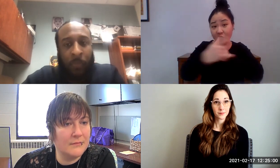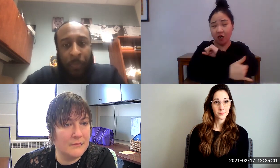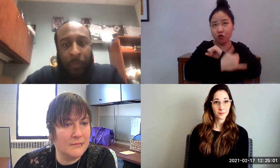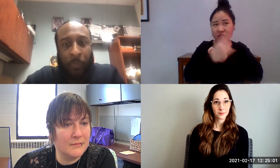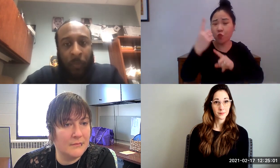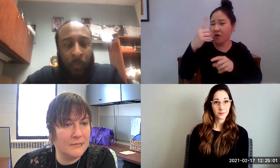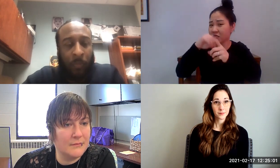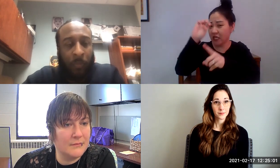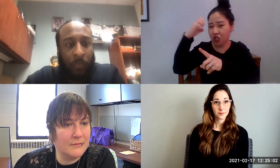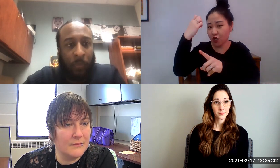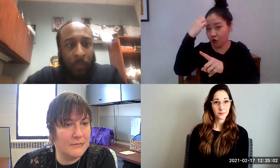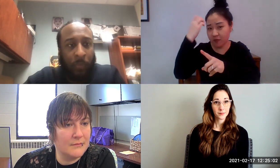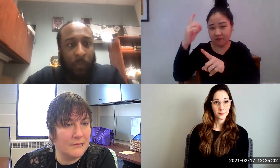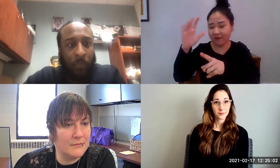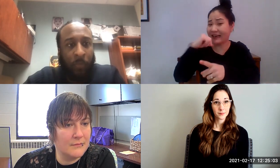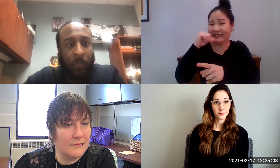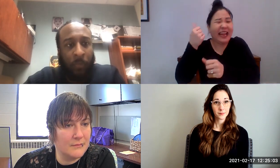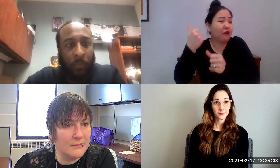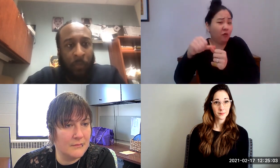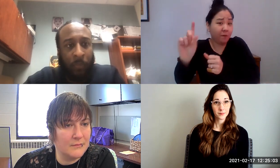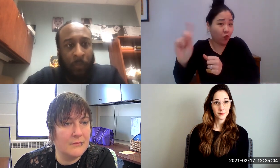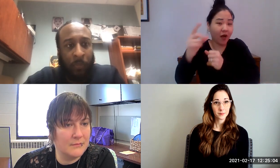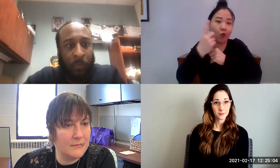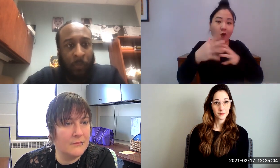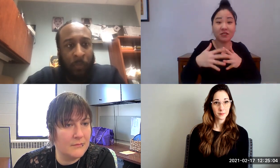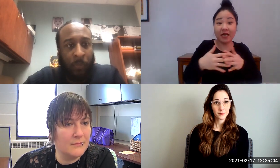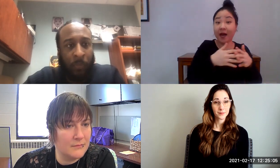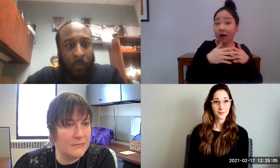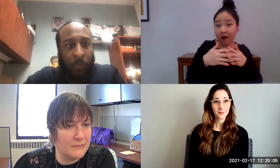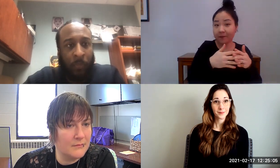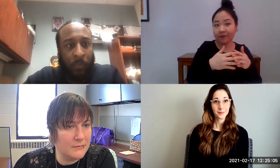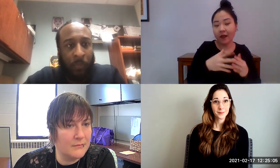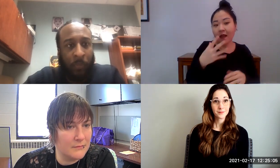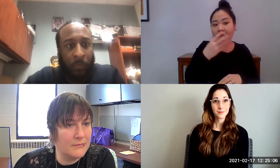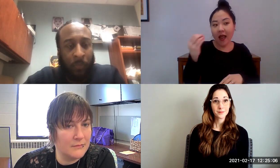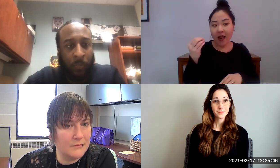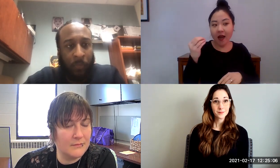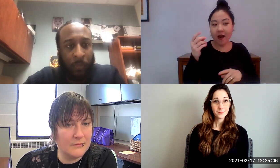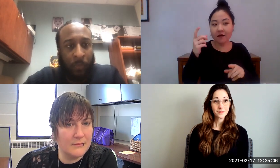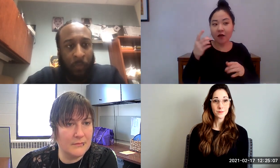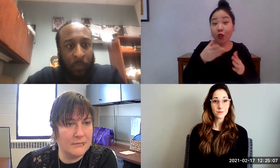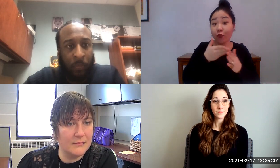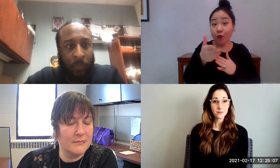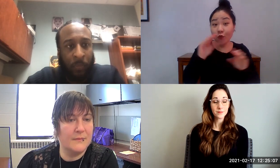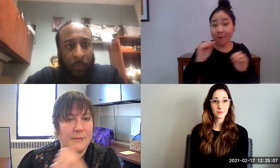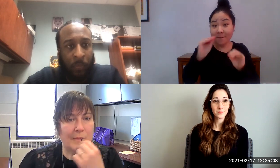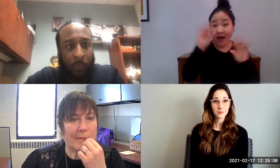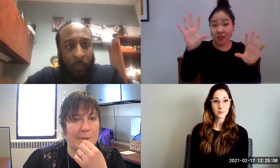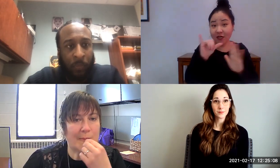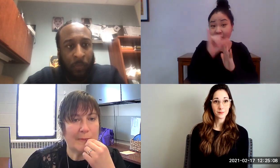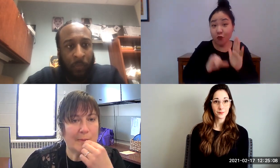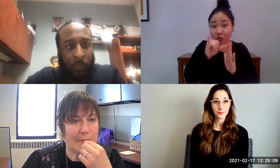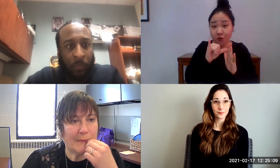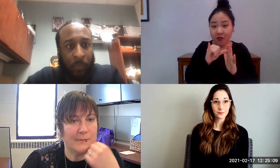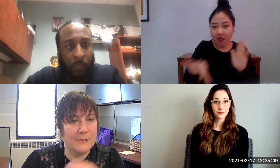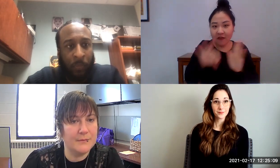in different countries. One was in Europe. I can't remember where. One was in America. And through the